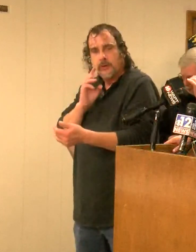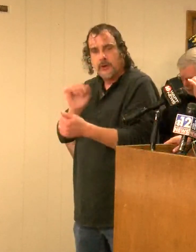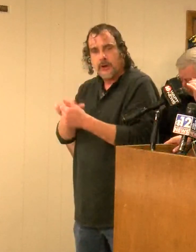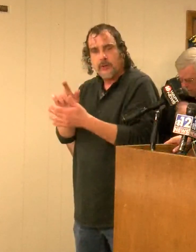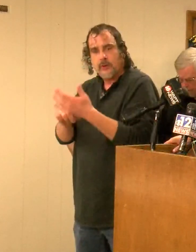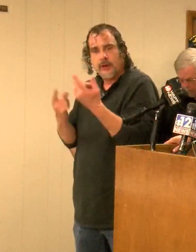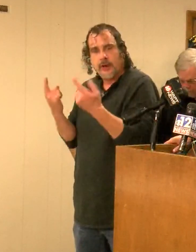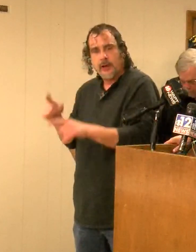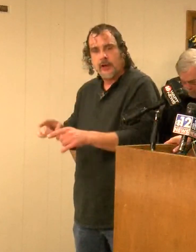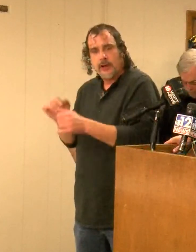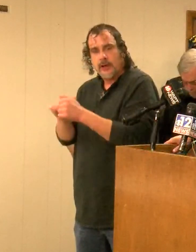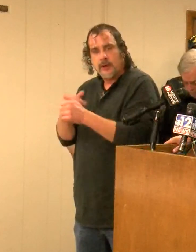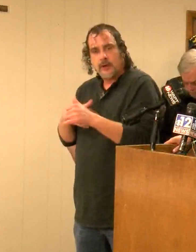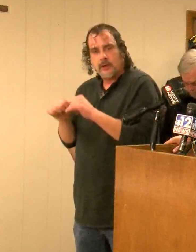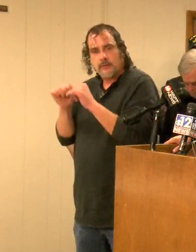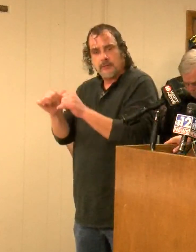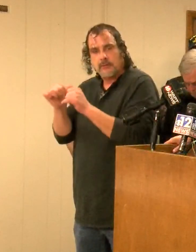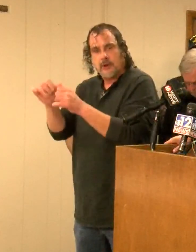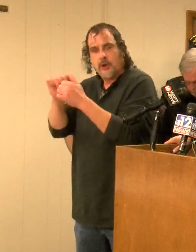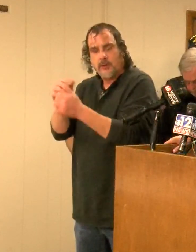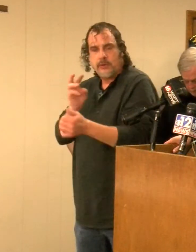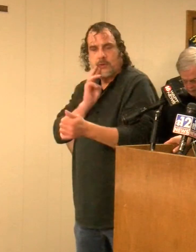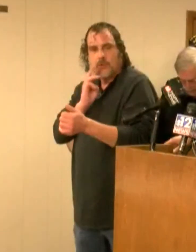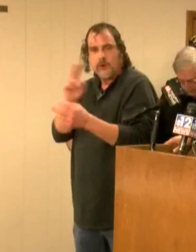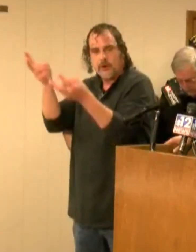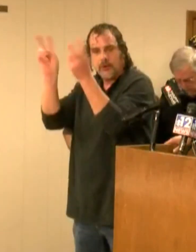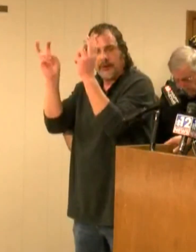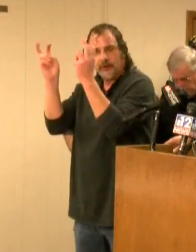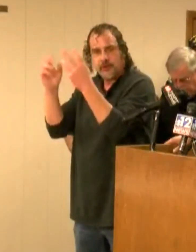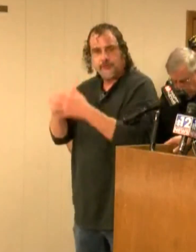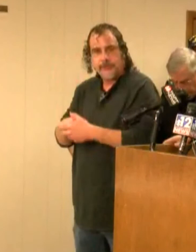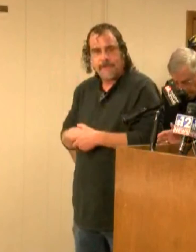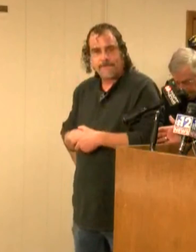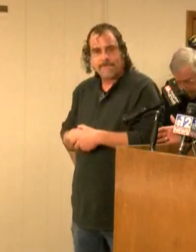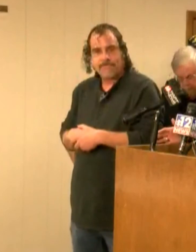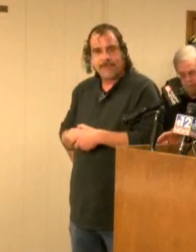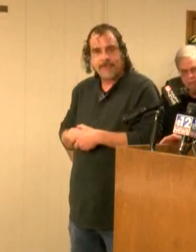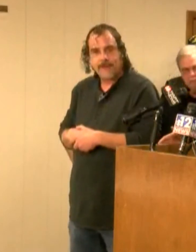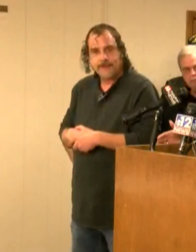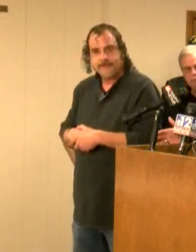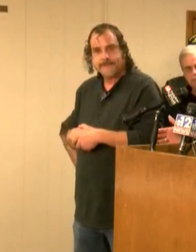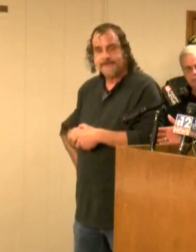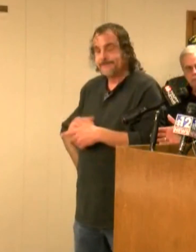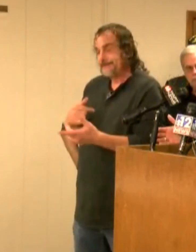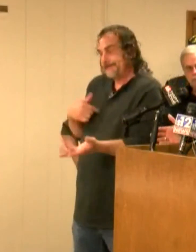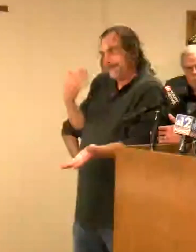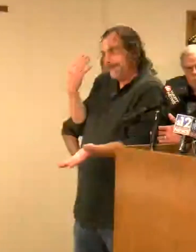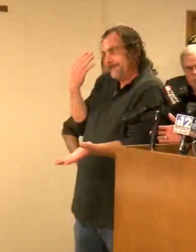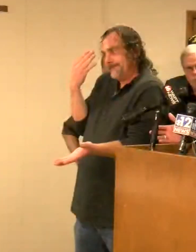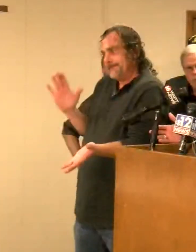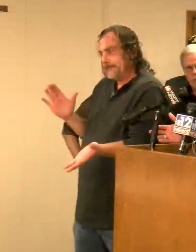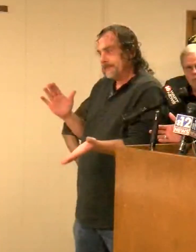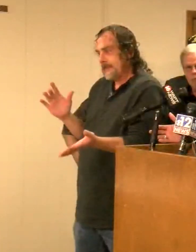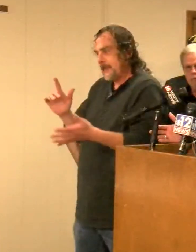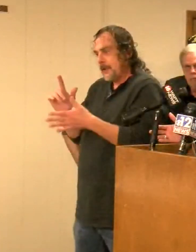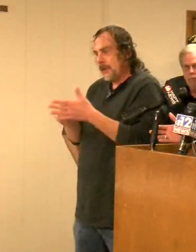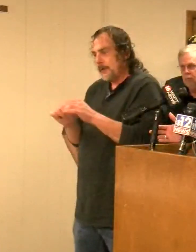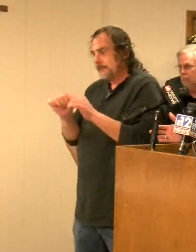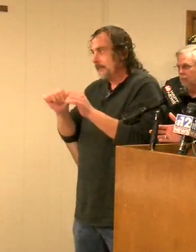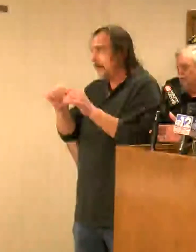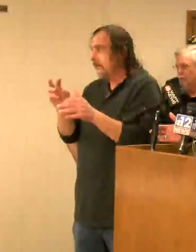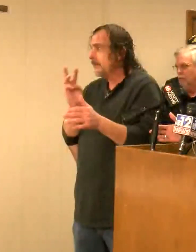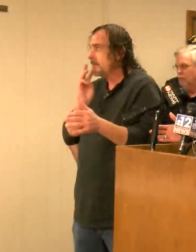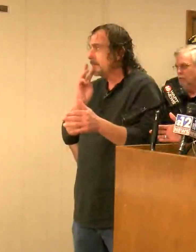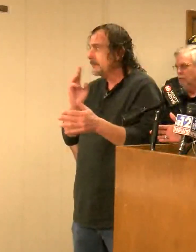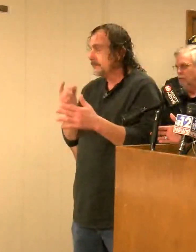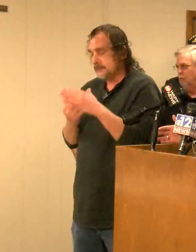effects that this event has had on that aspect of the city? I don't know, you know, what lingering effects.